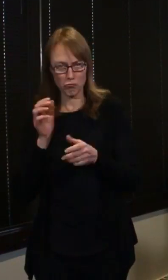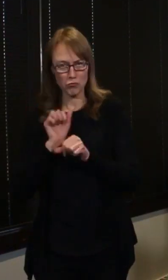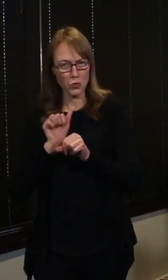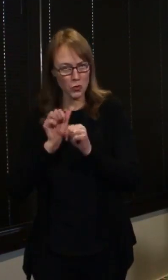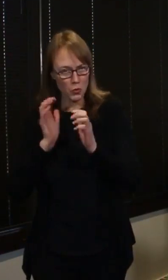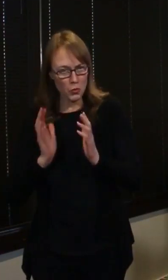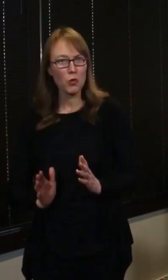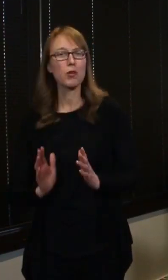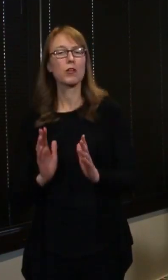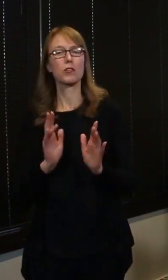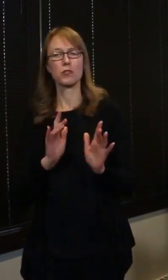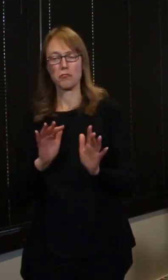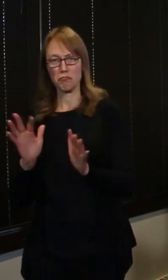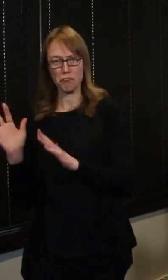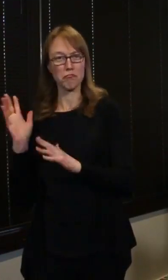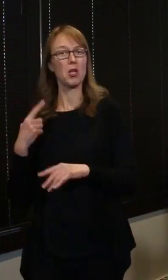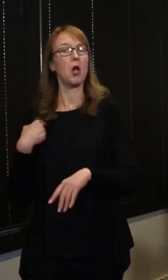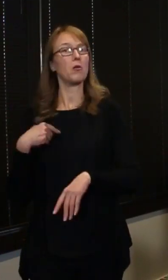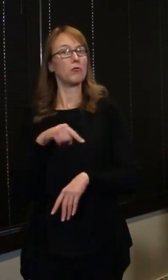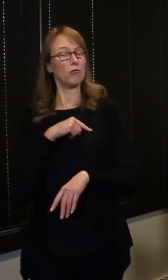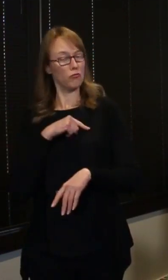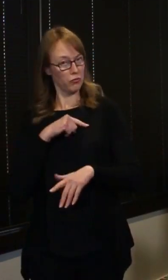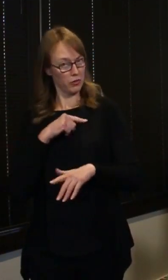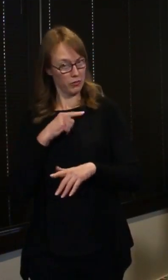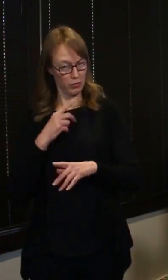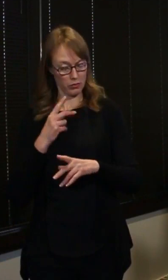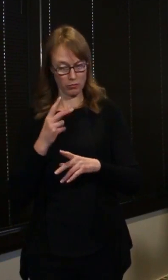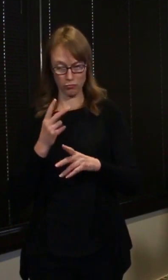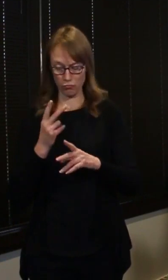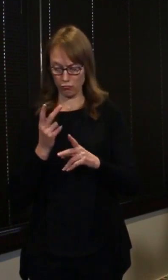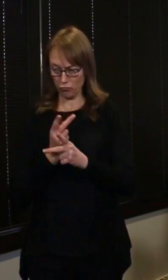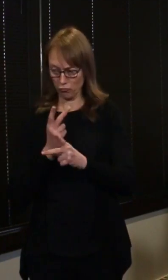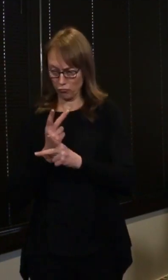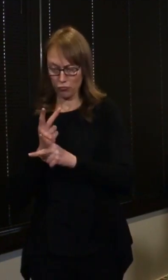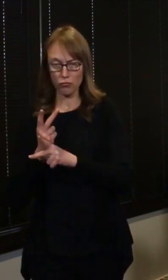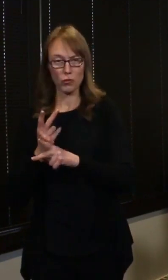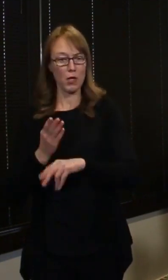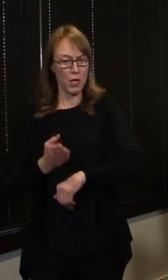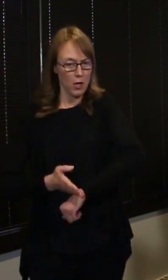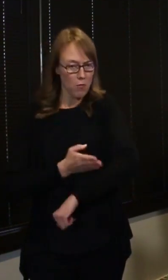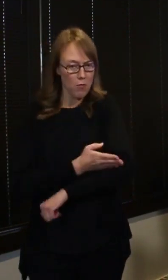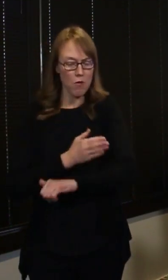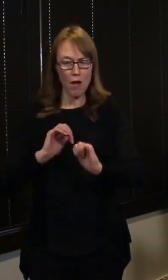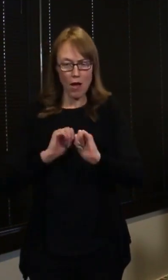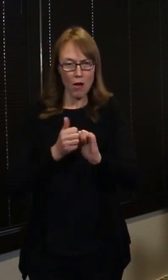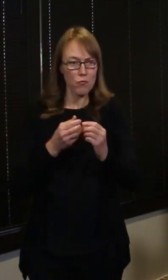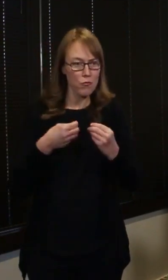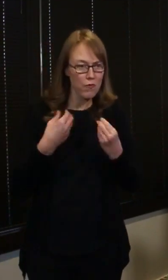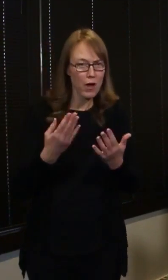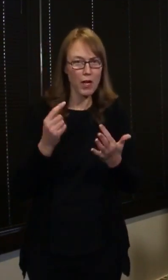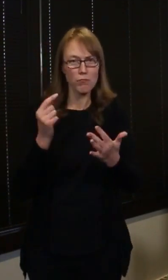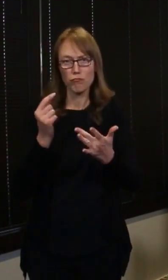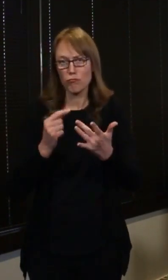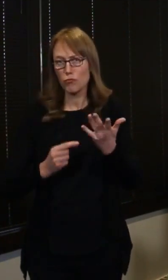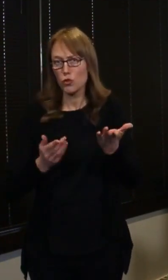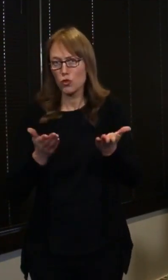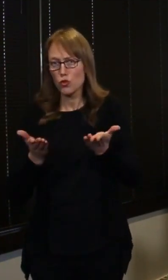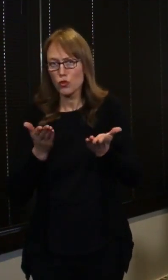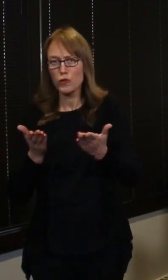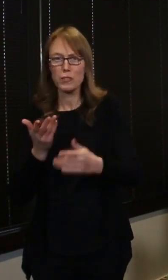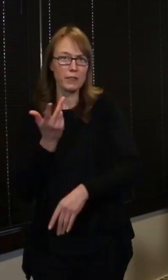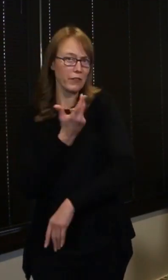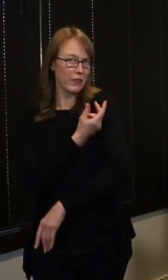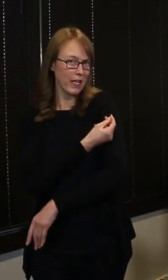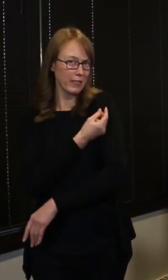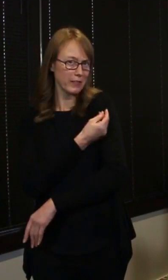other things that go along with vaccinations. But we have to be clear about one thing, and that is that the falling number of